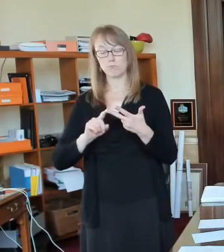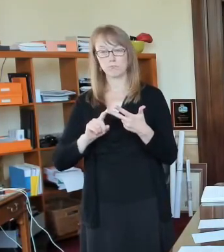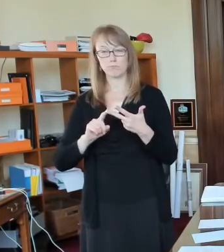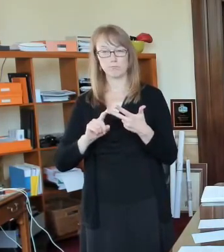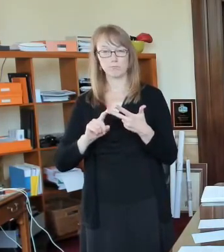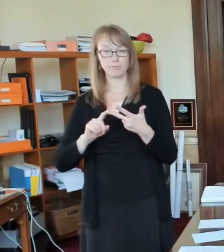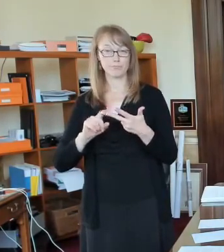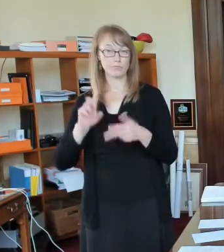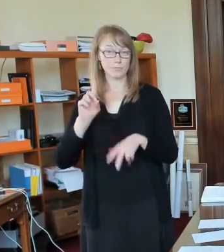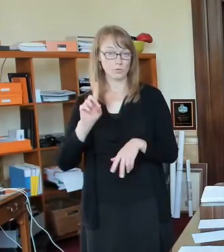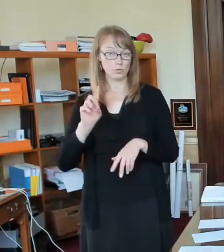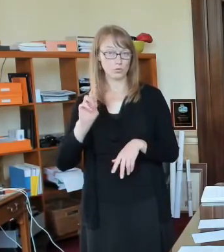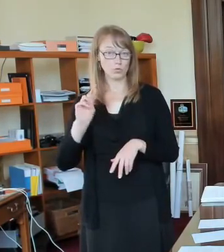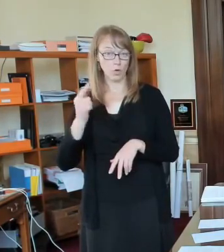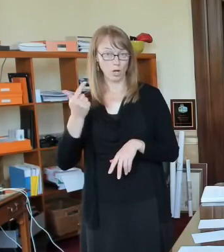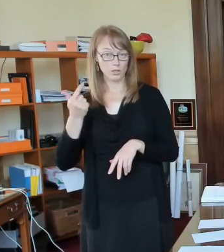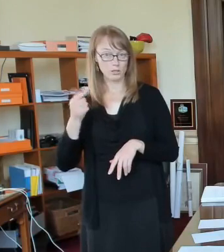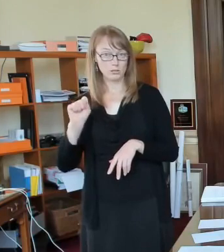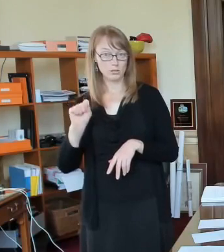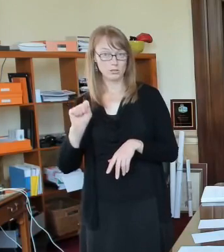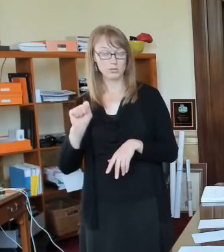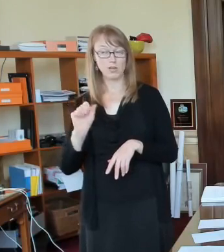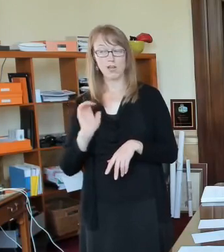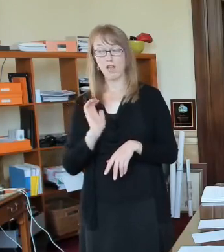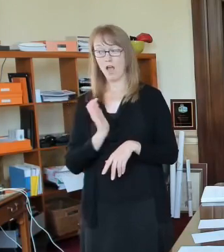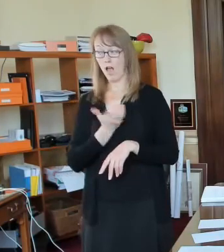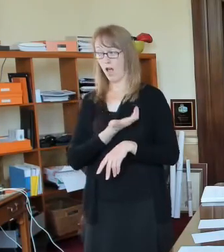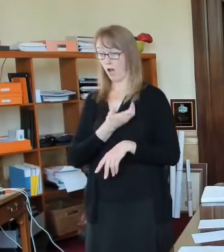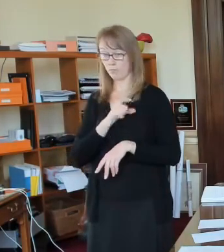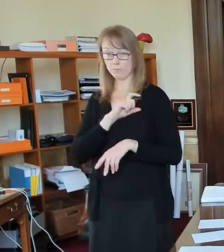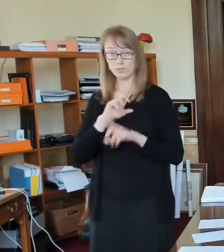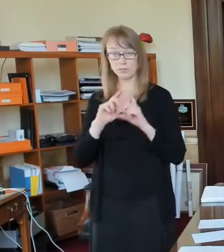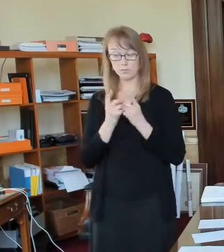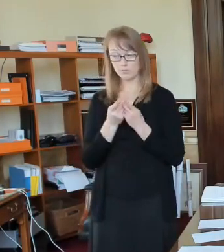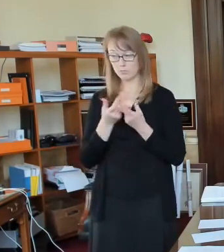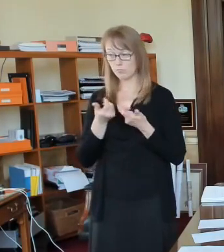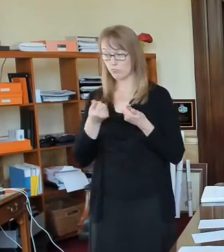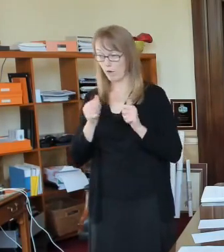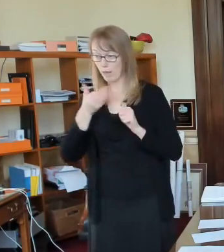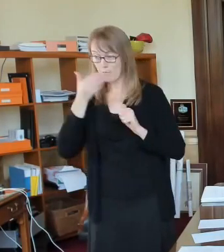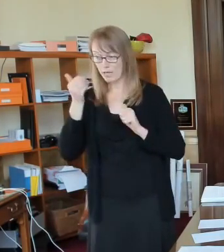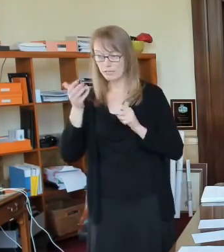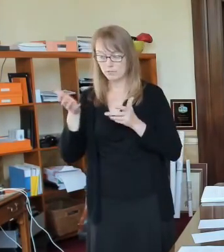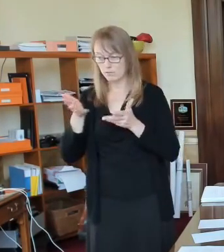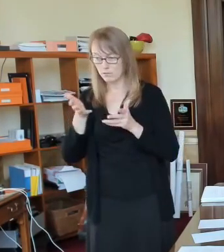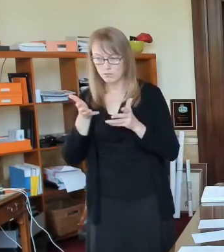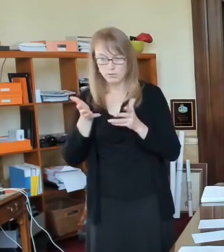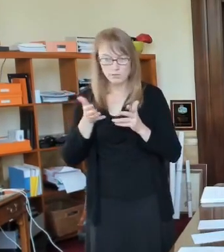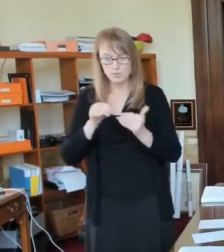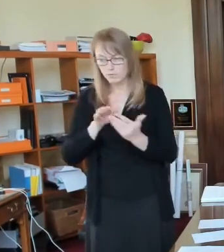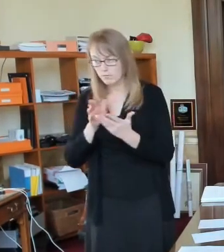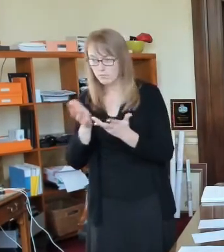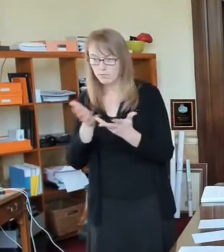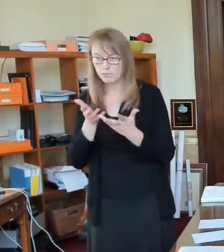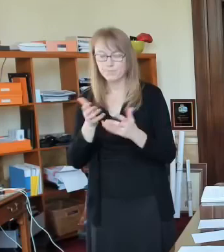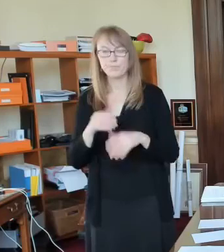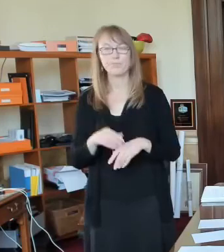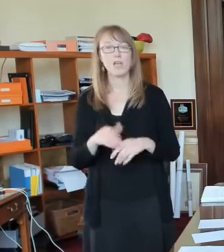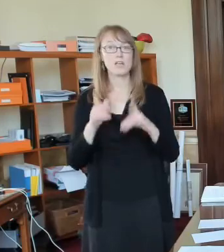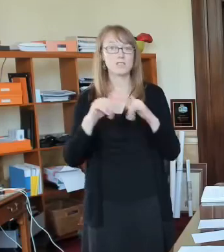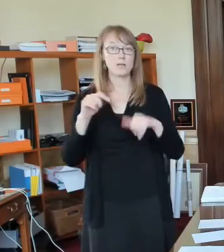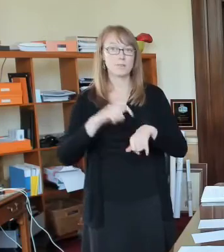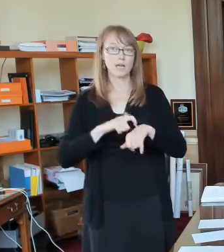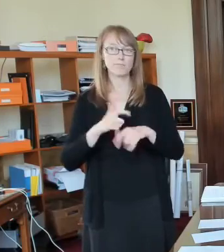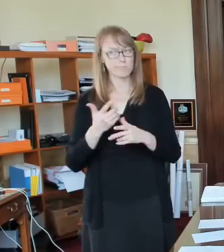doing everything it can to respond to those. But we need all of you to do everything that you can to intervene if you know